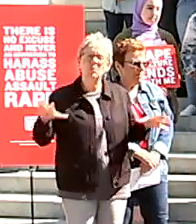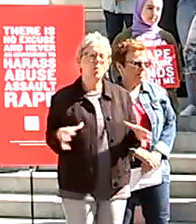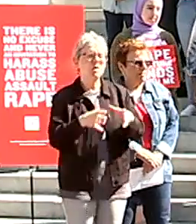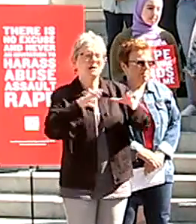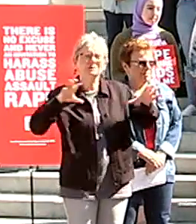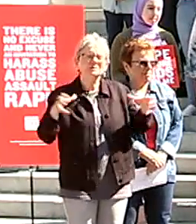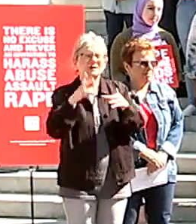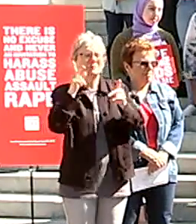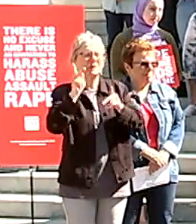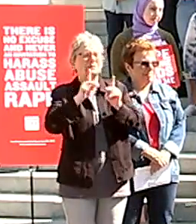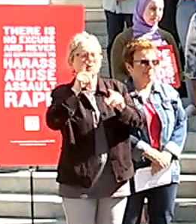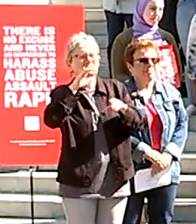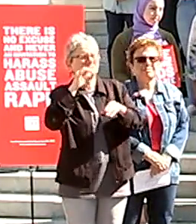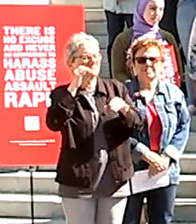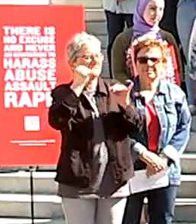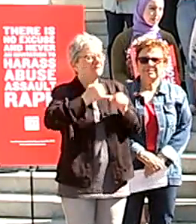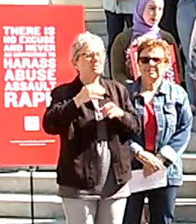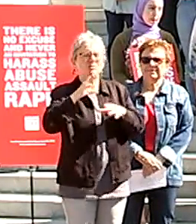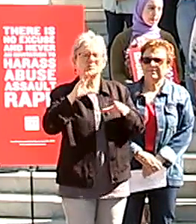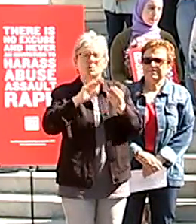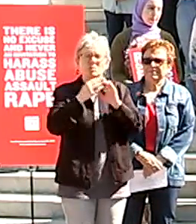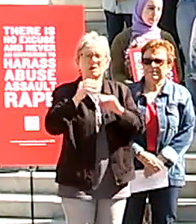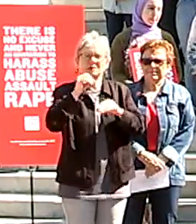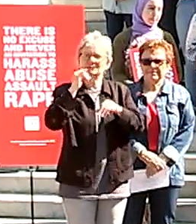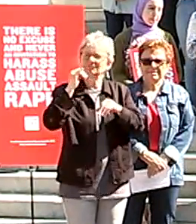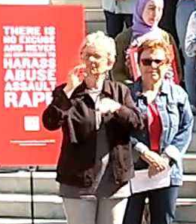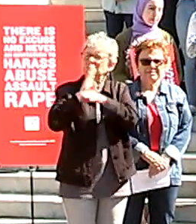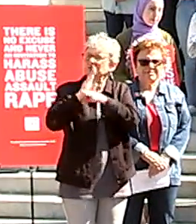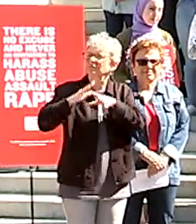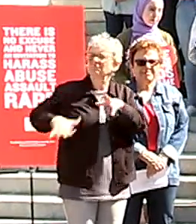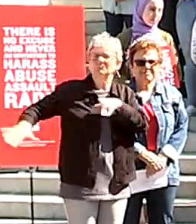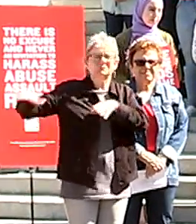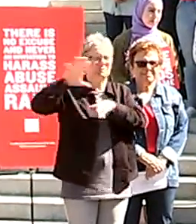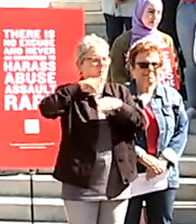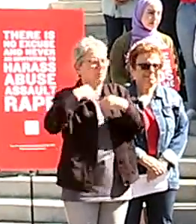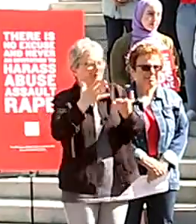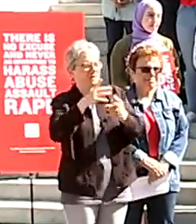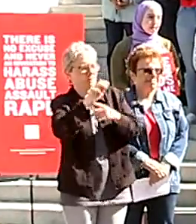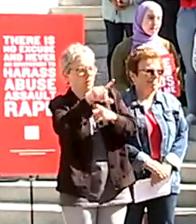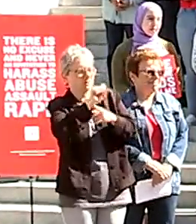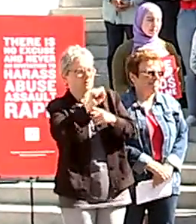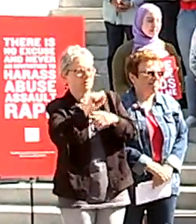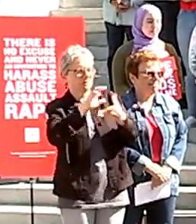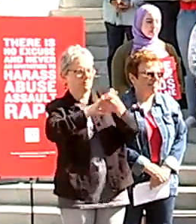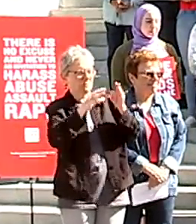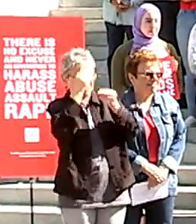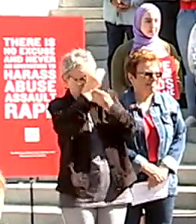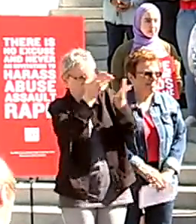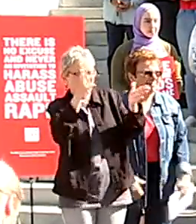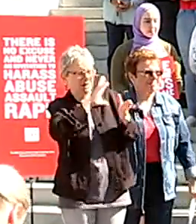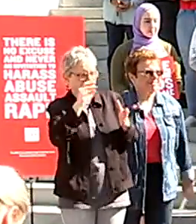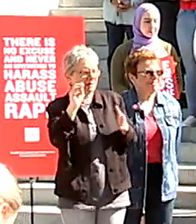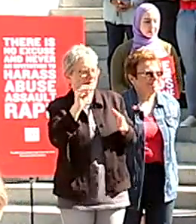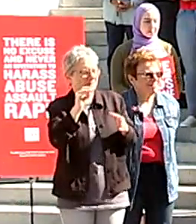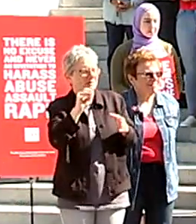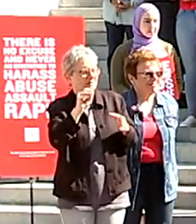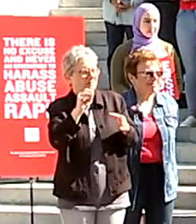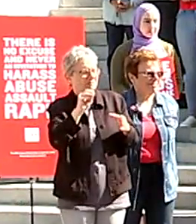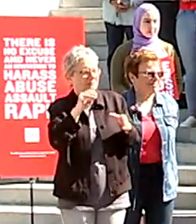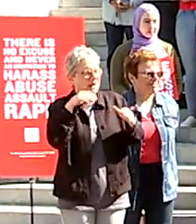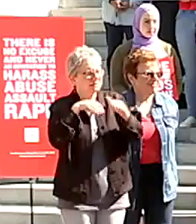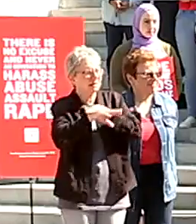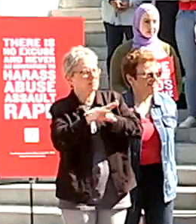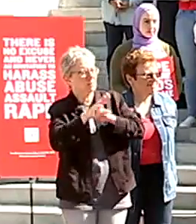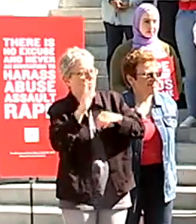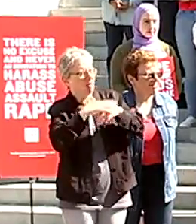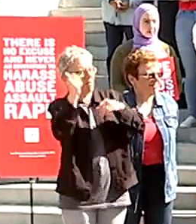mobilized individuals, communities, and institutions by providing tools, messaging, and an accessible